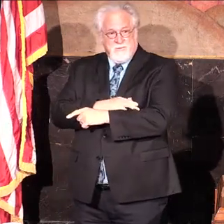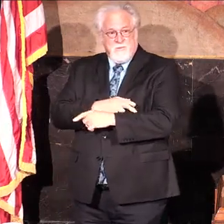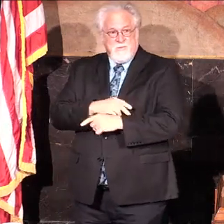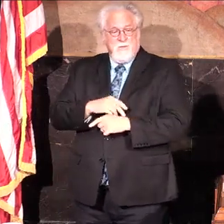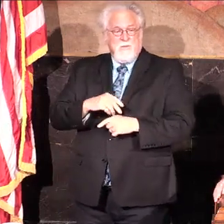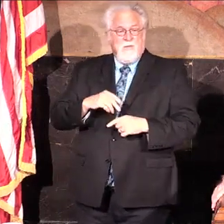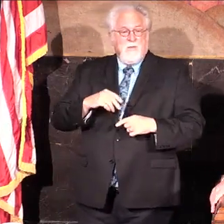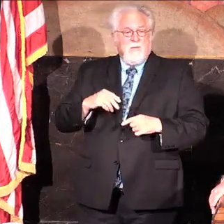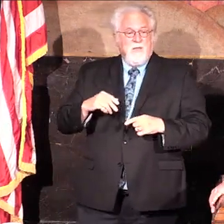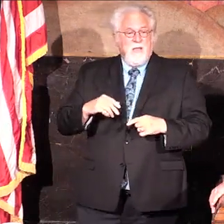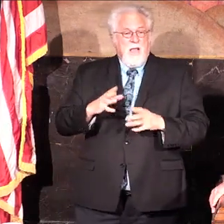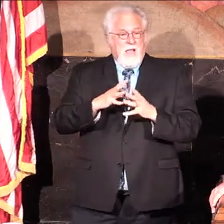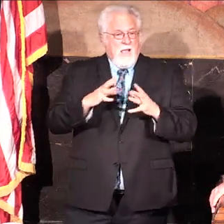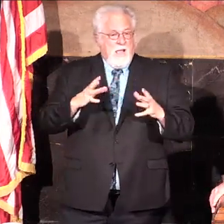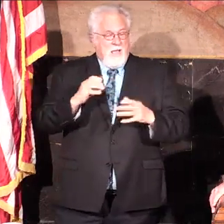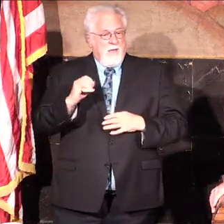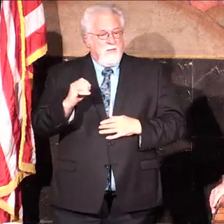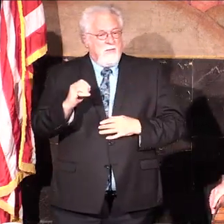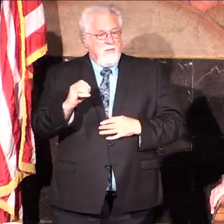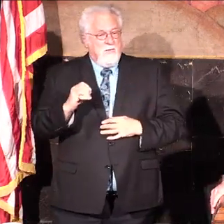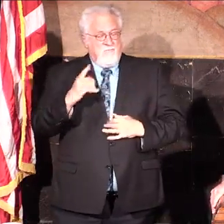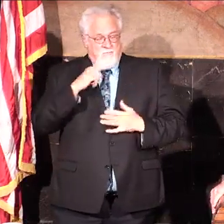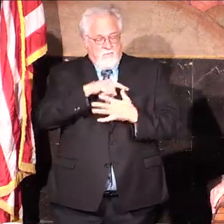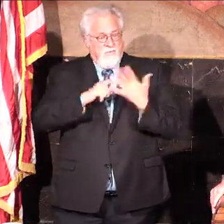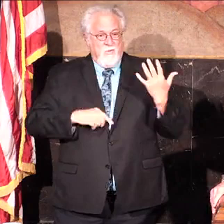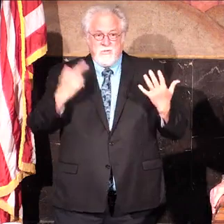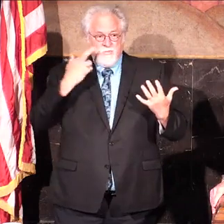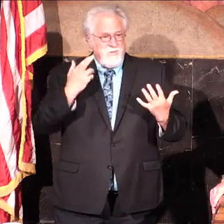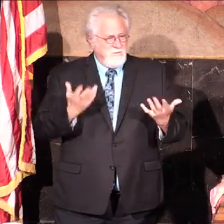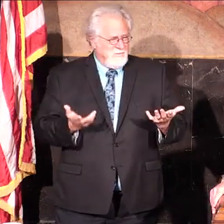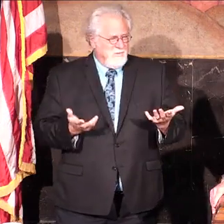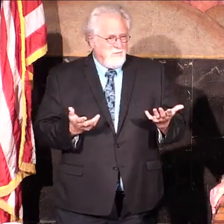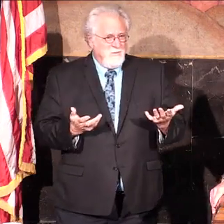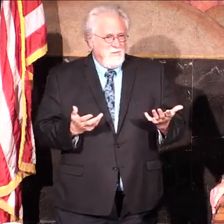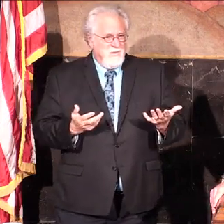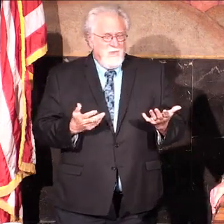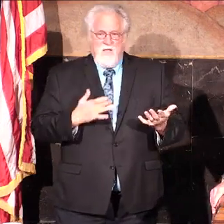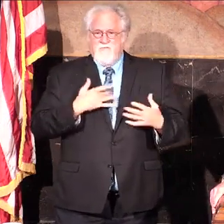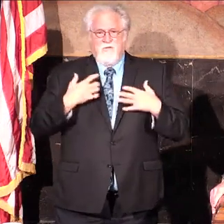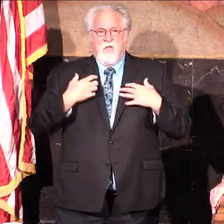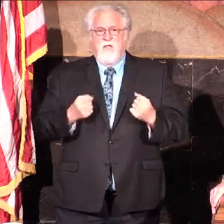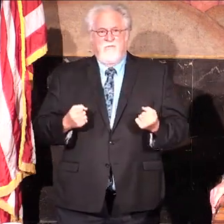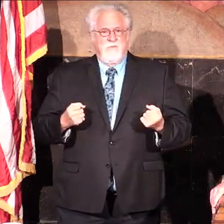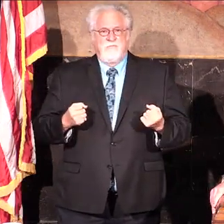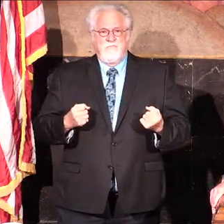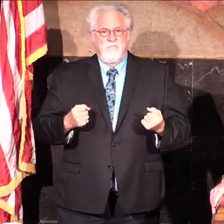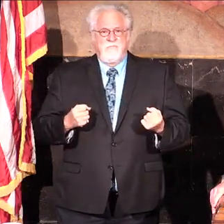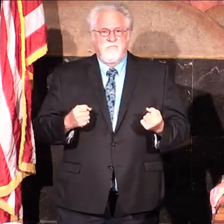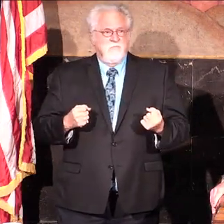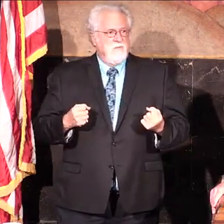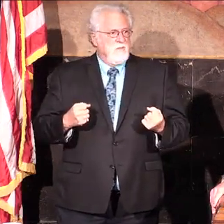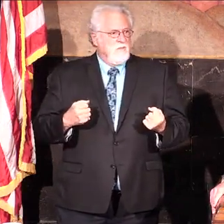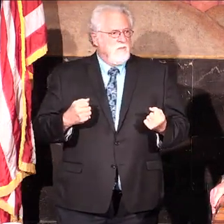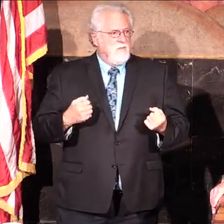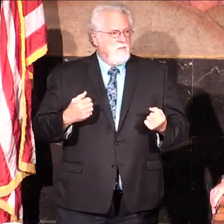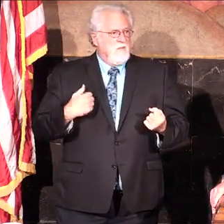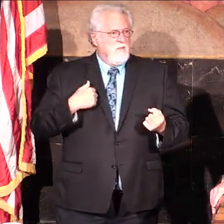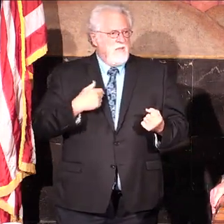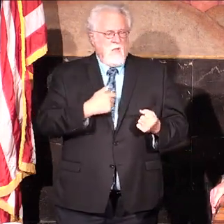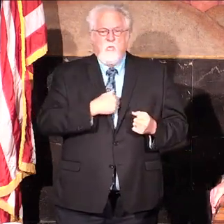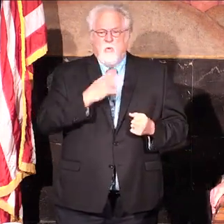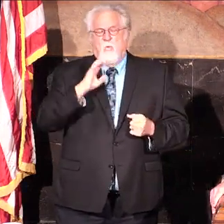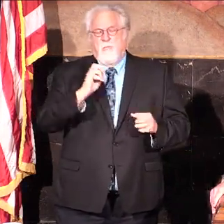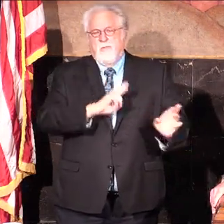them. And so for those reasons, I feel confident, but we're obviously going to be prepared